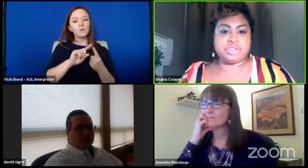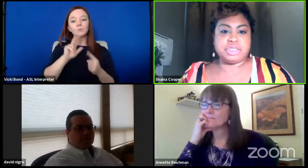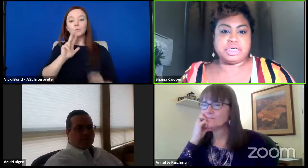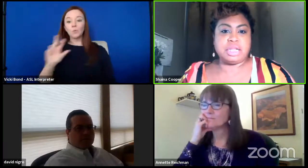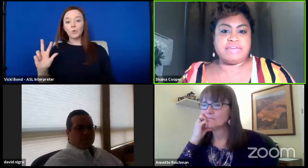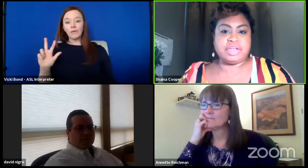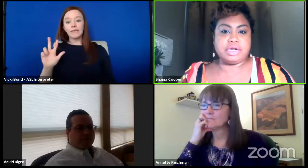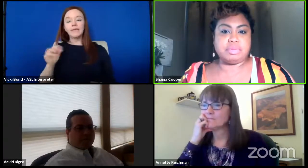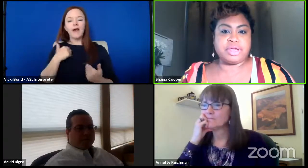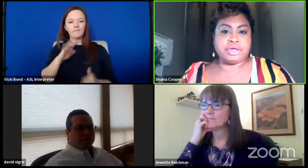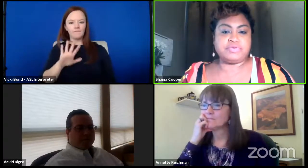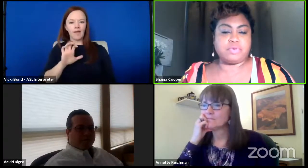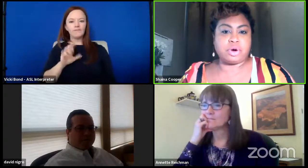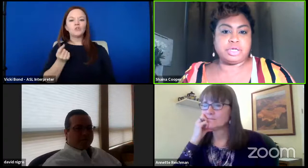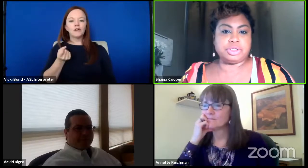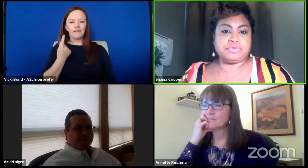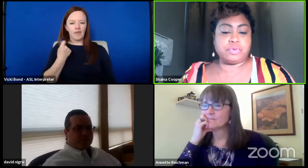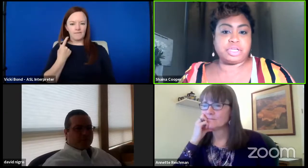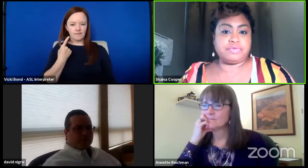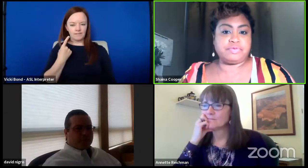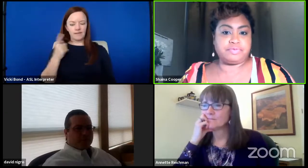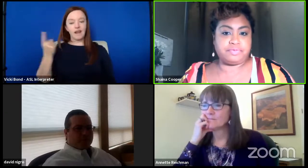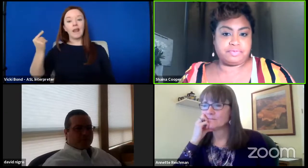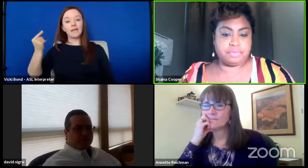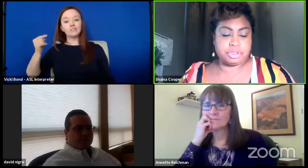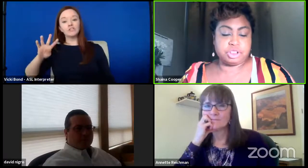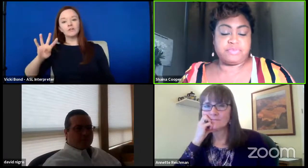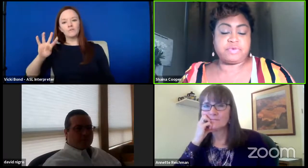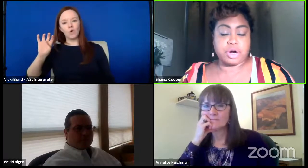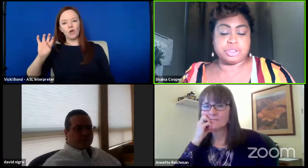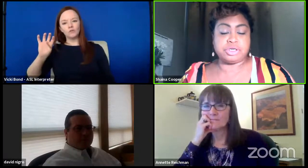have 511 compared to